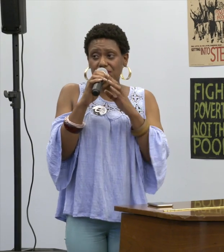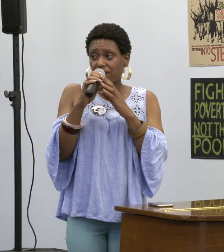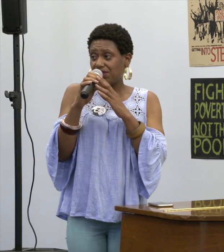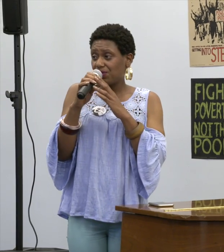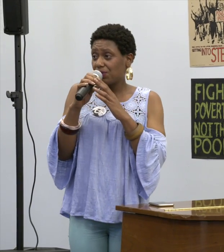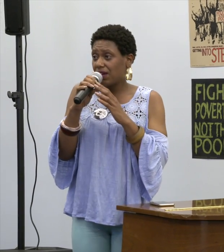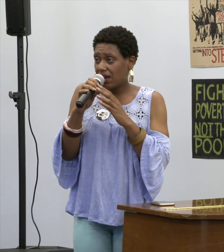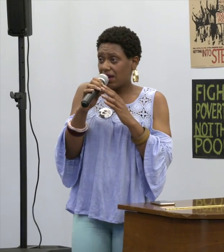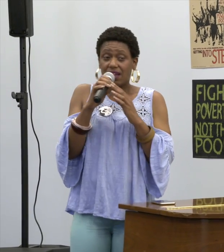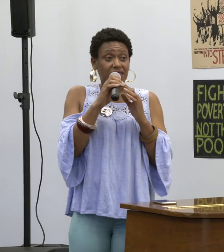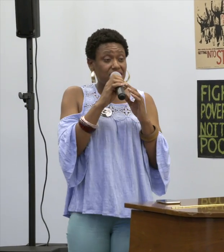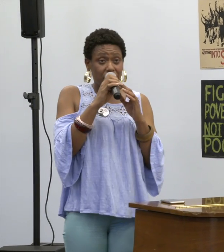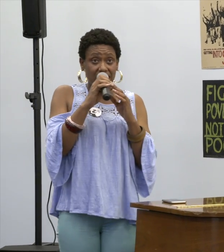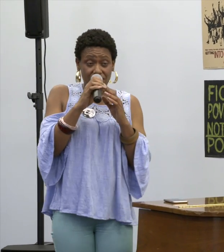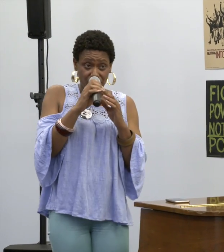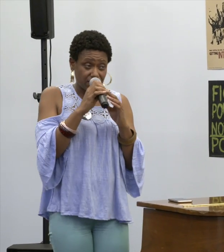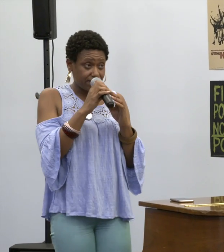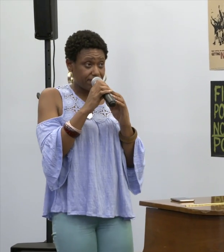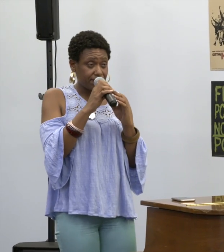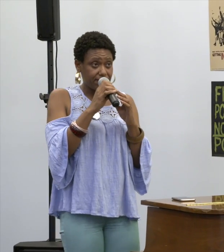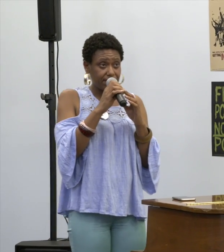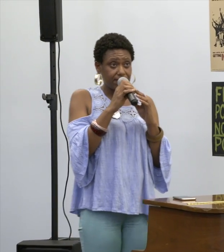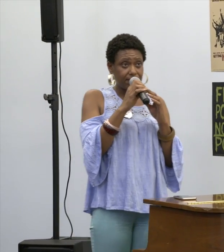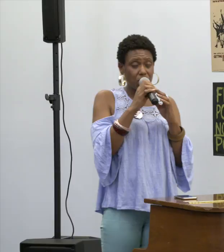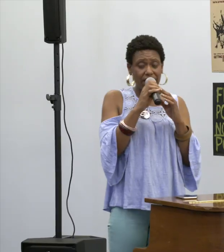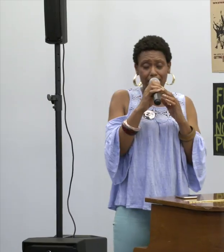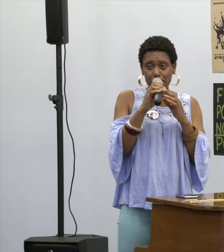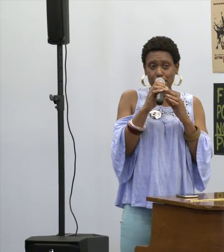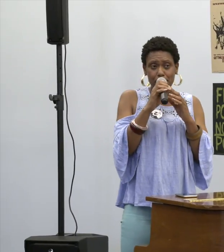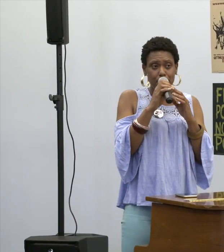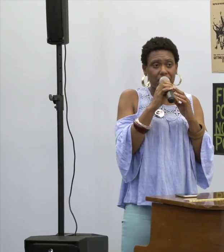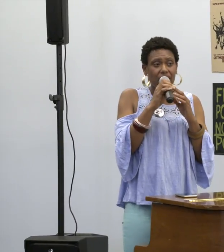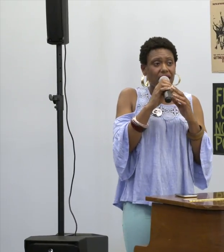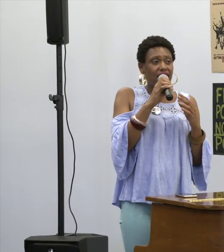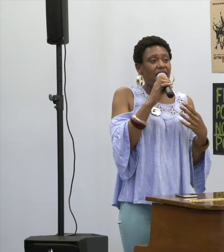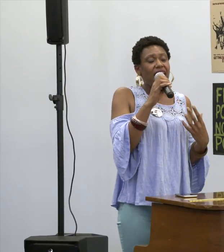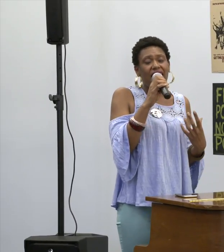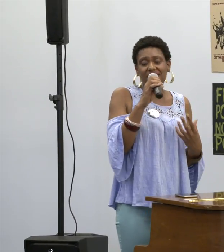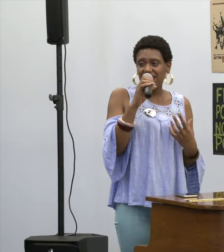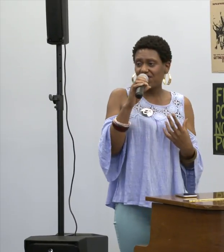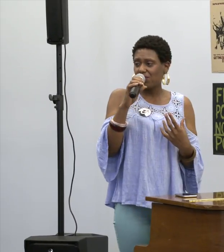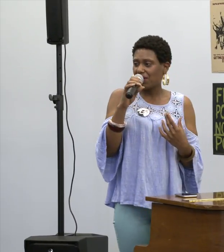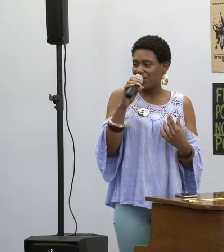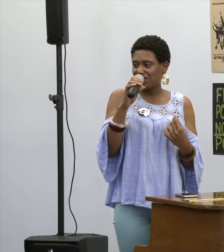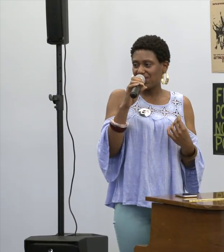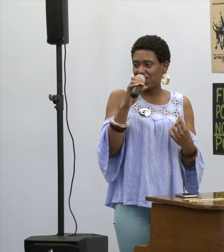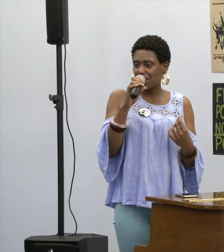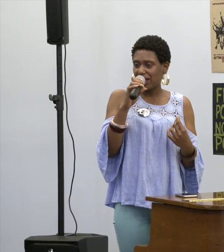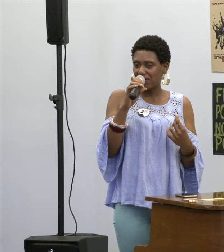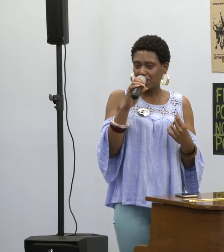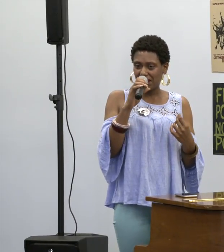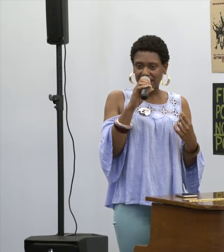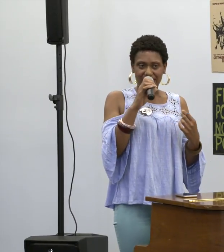We're also going to do the Hispanic version, okay? I think that you all know this